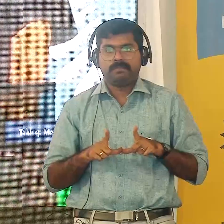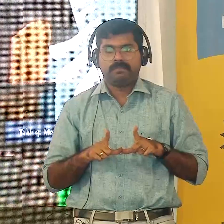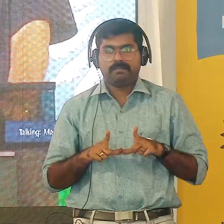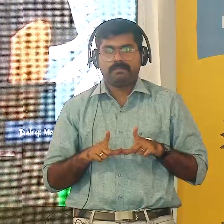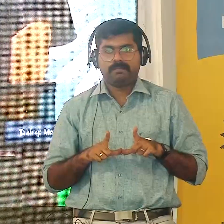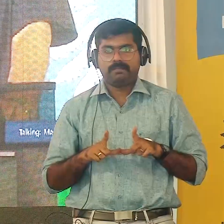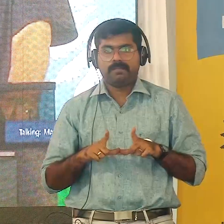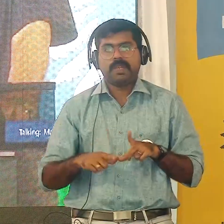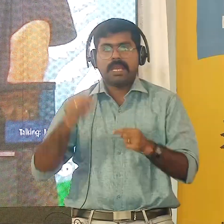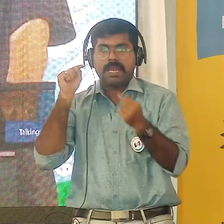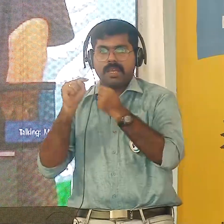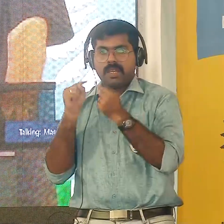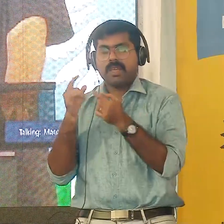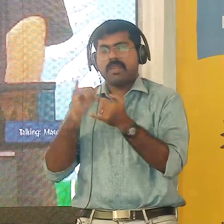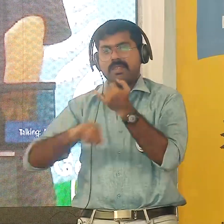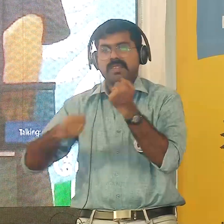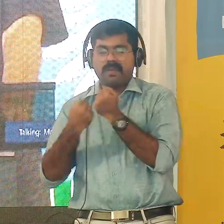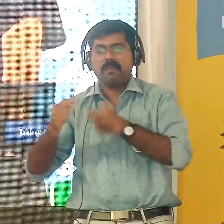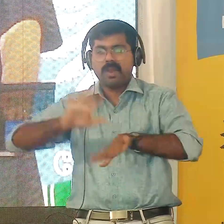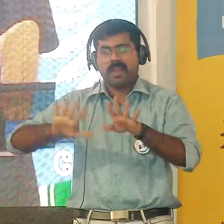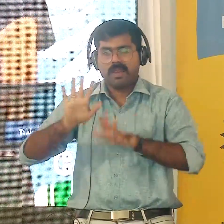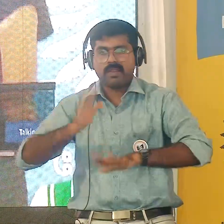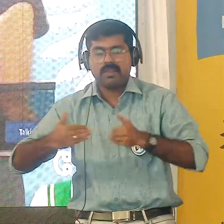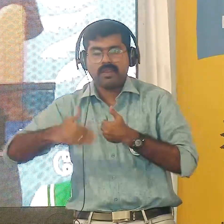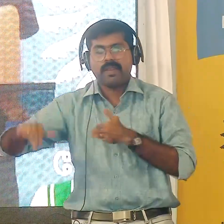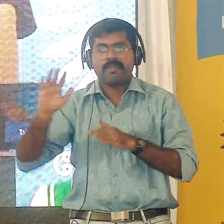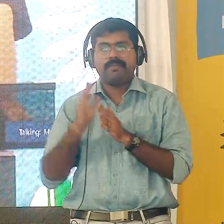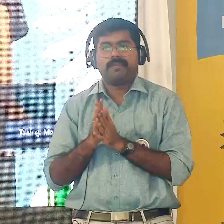and Idukki packages on that basis. Another